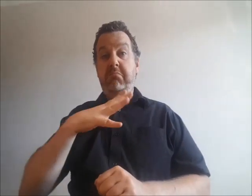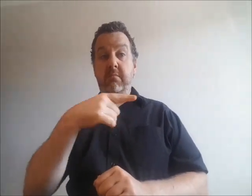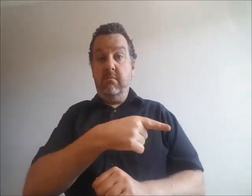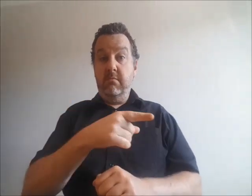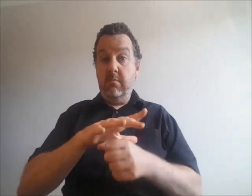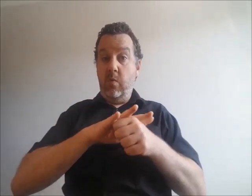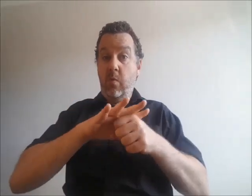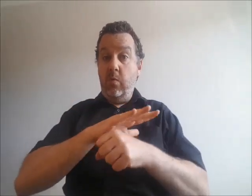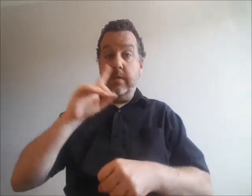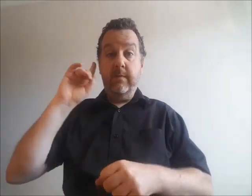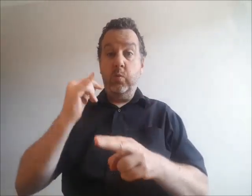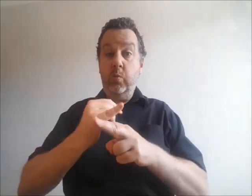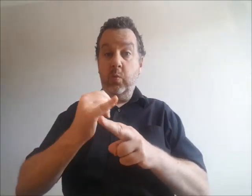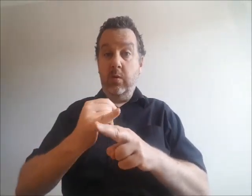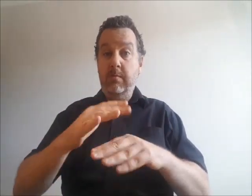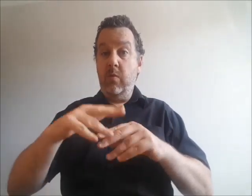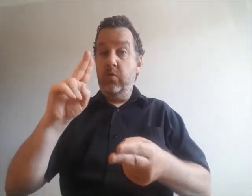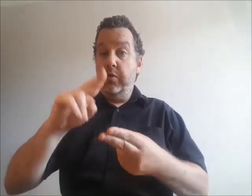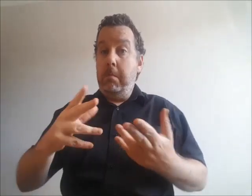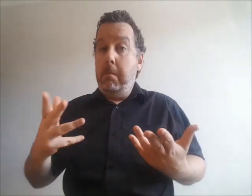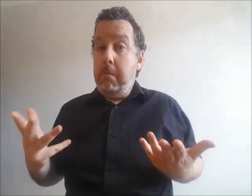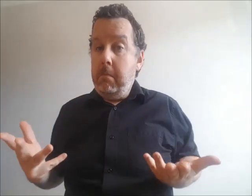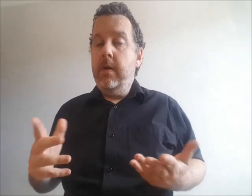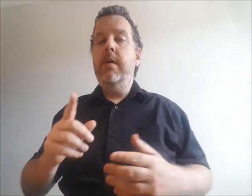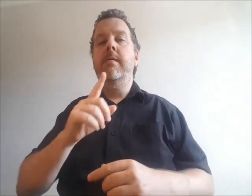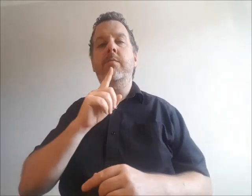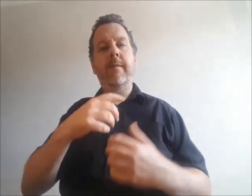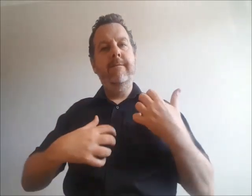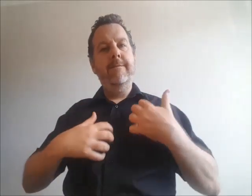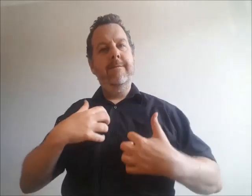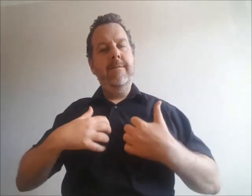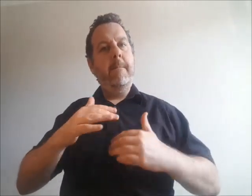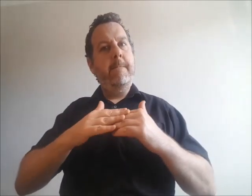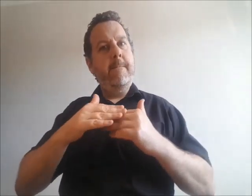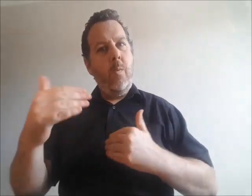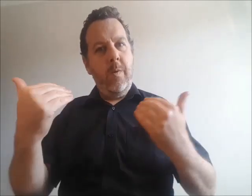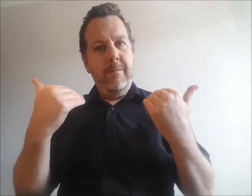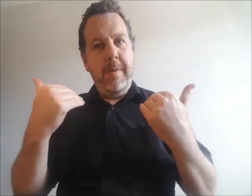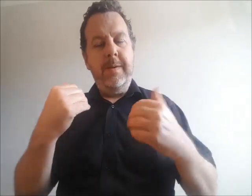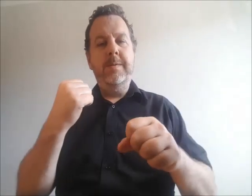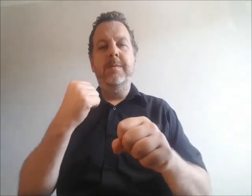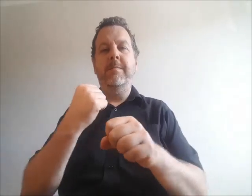was considered more convenient to have a local school for deaf children there, and cheaper.